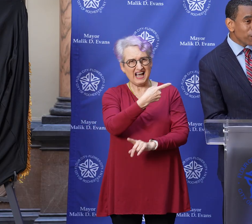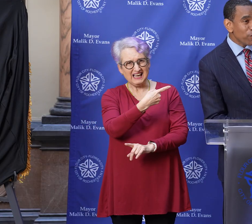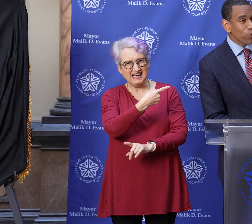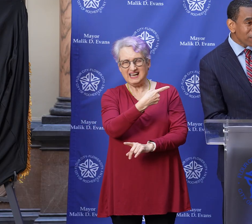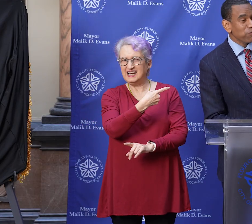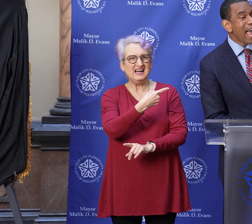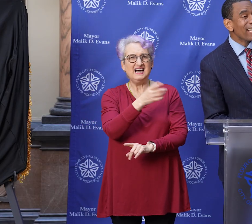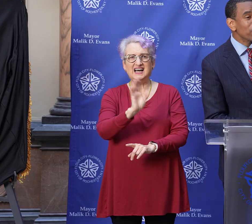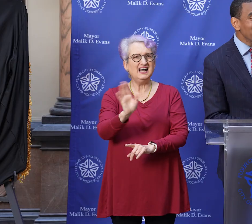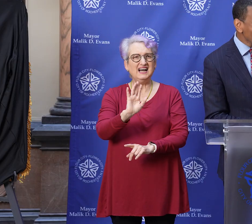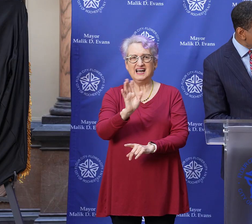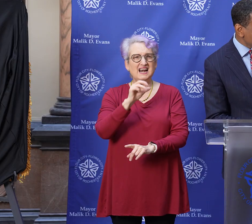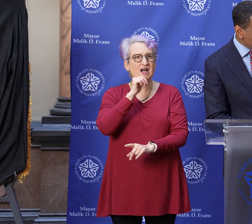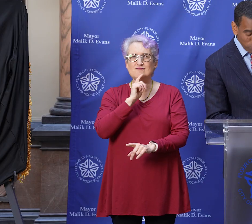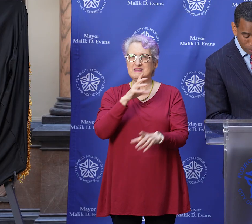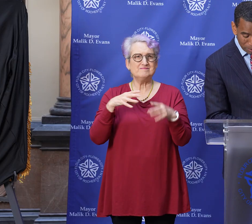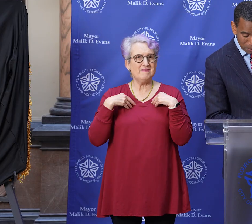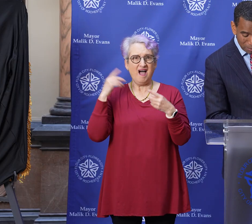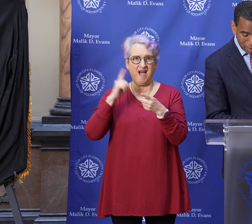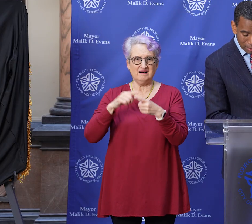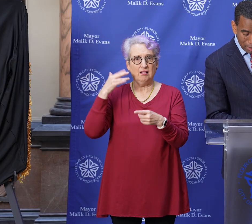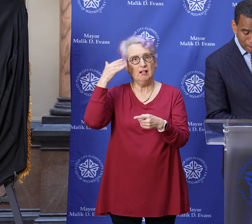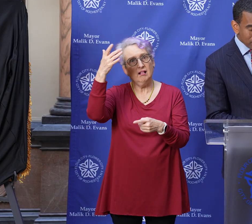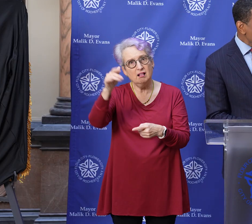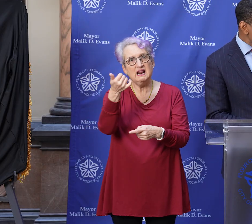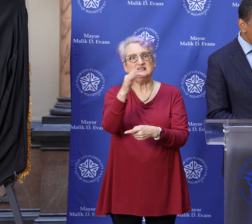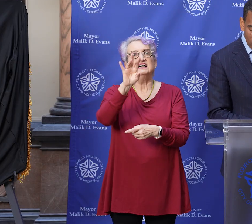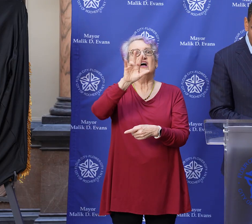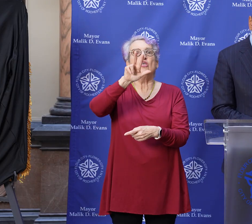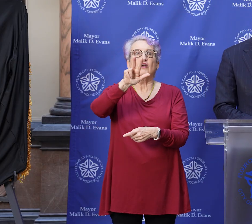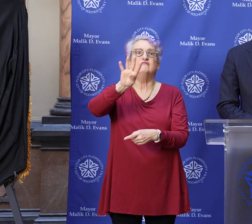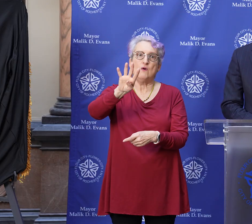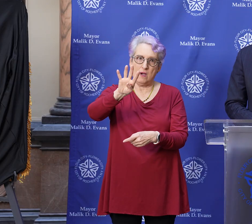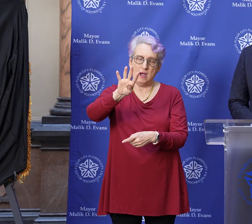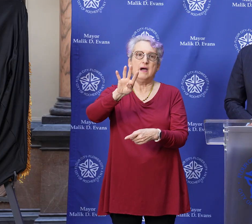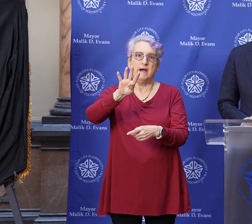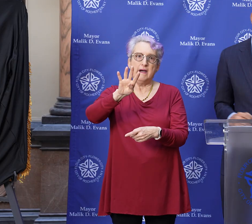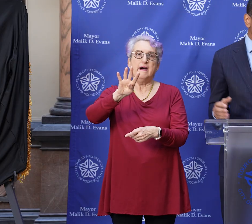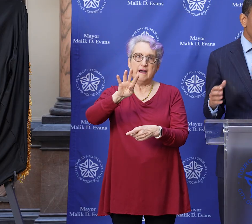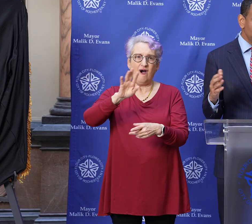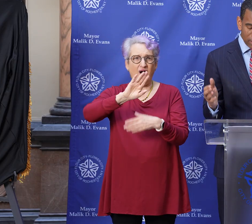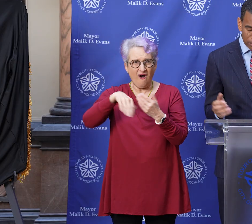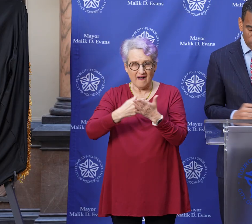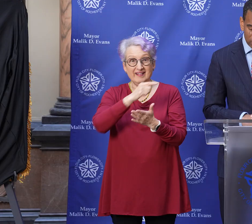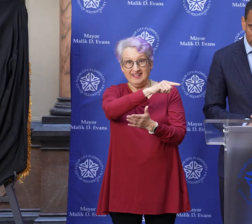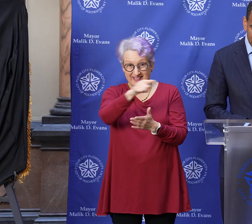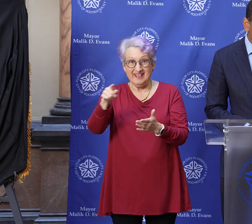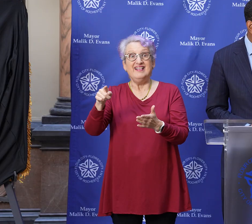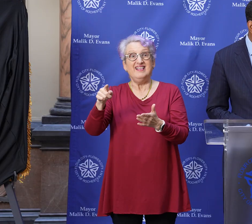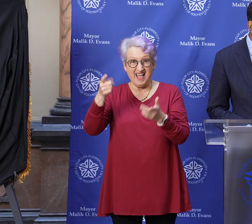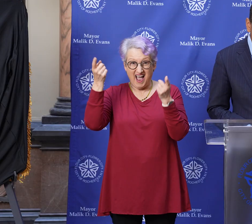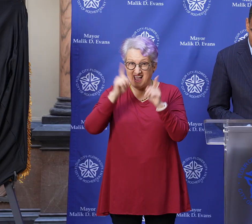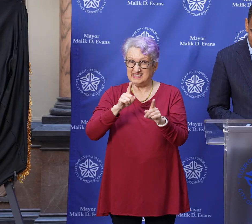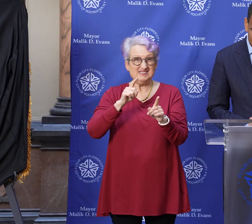adopted as the official city flag until 1934. But I think we'd all agree that this flag does not appropriately